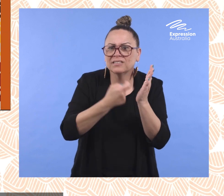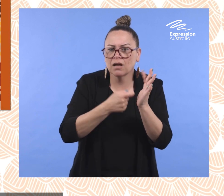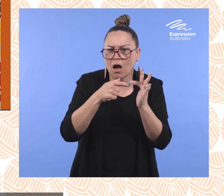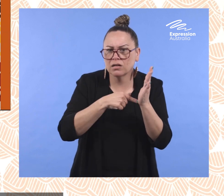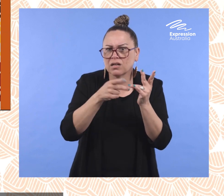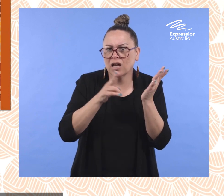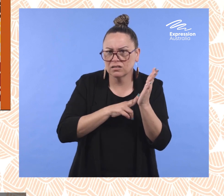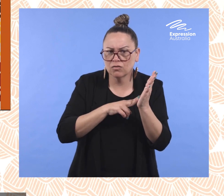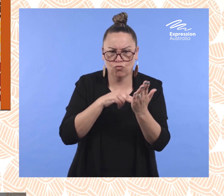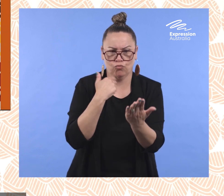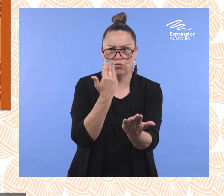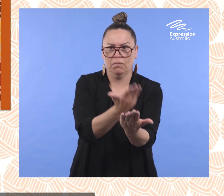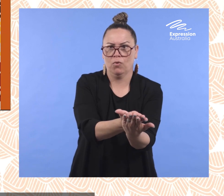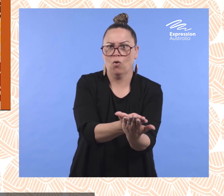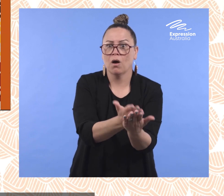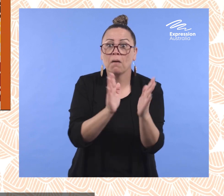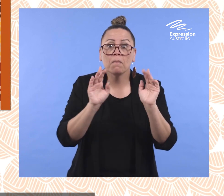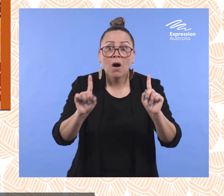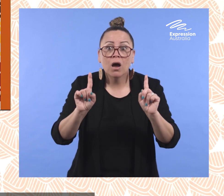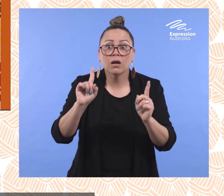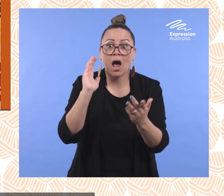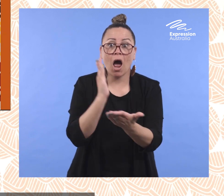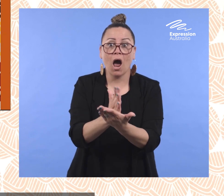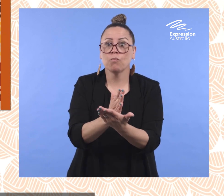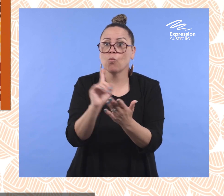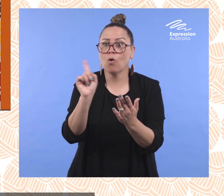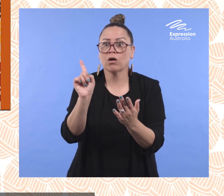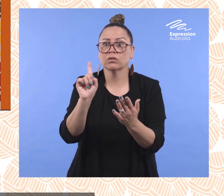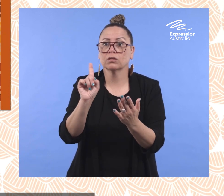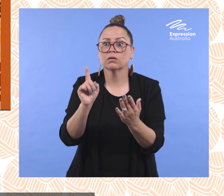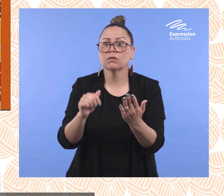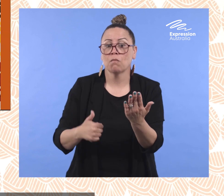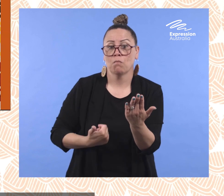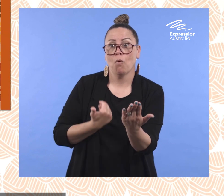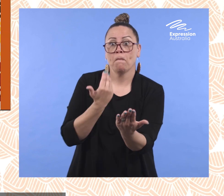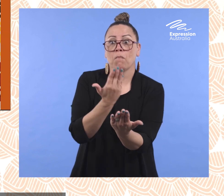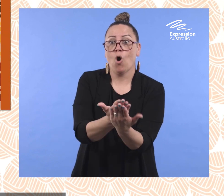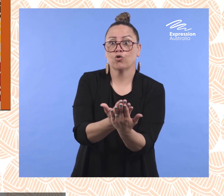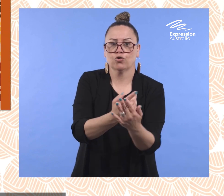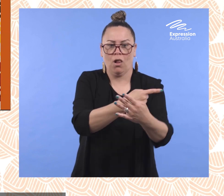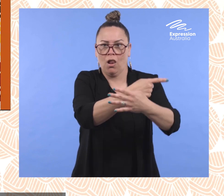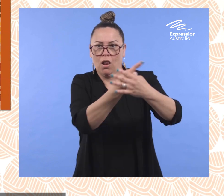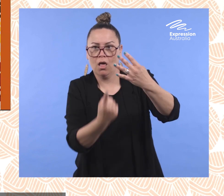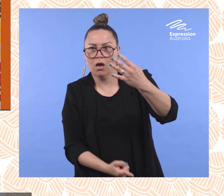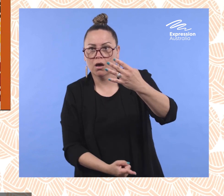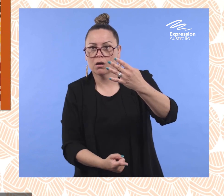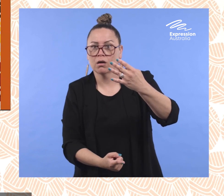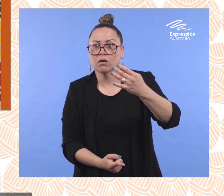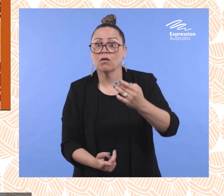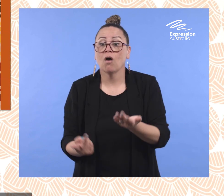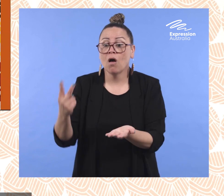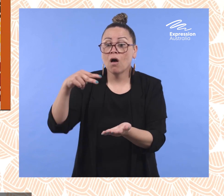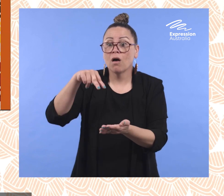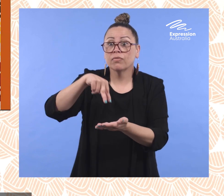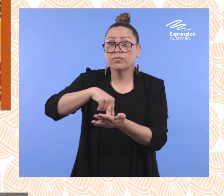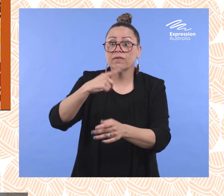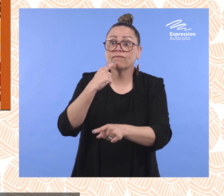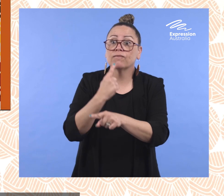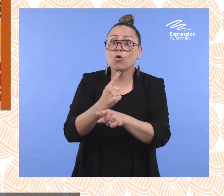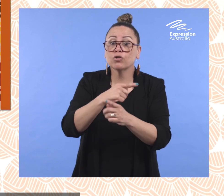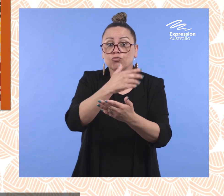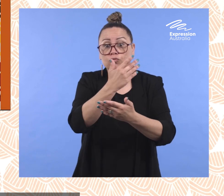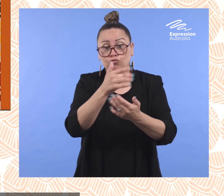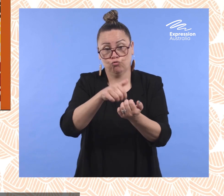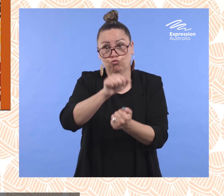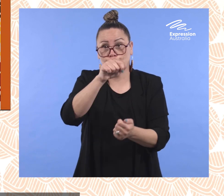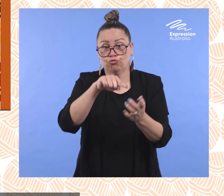get up. But they specifically proposed these things in this order: voice, treaty, and treaty and truth at